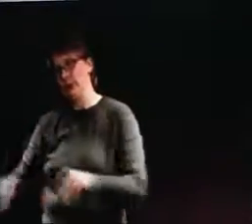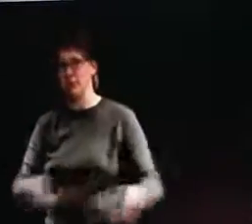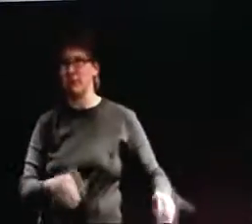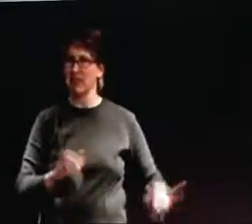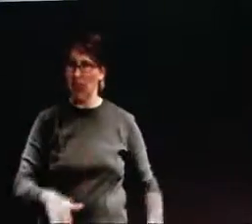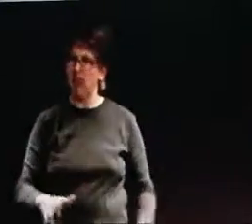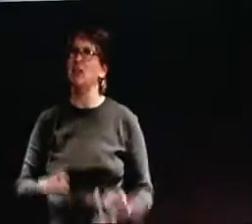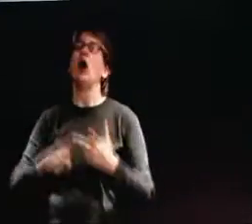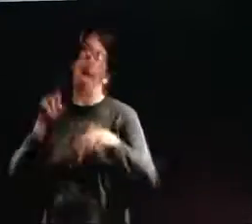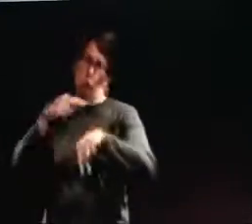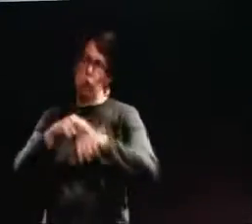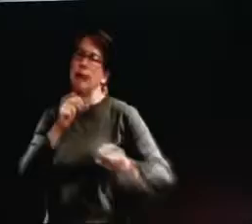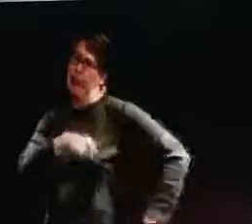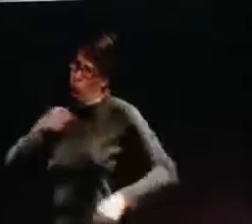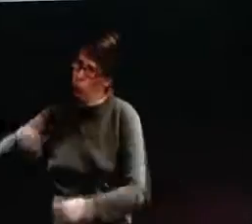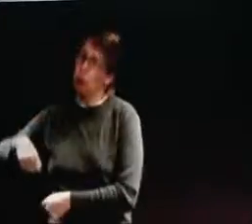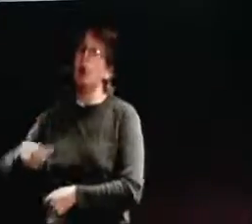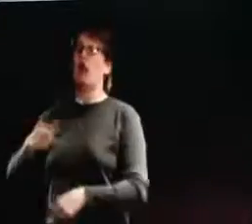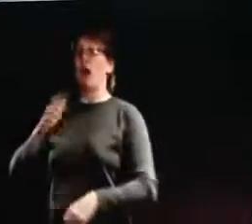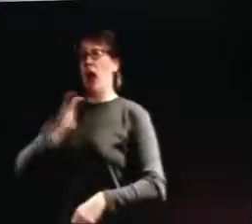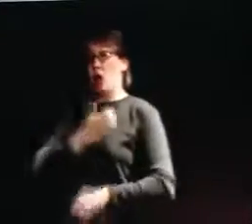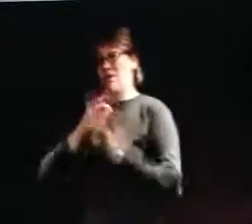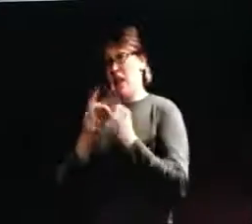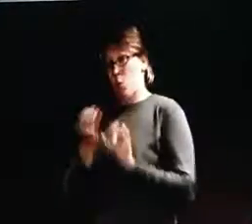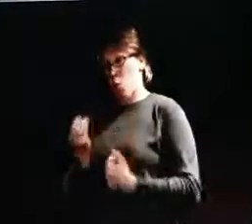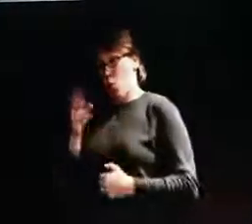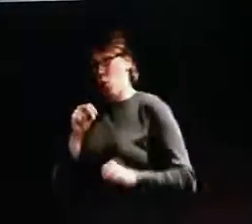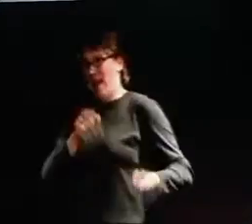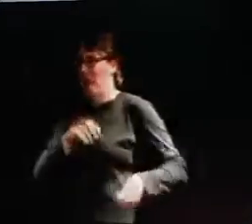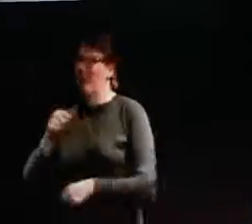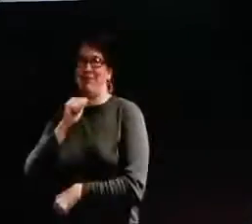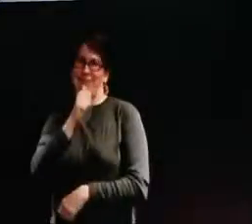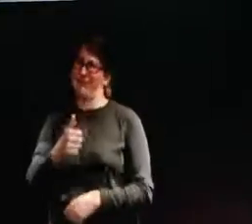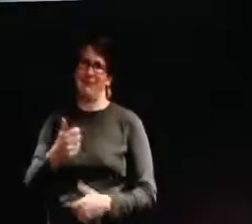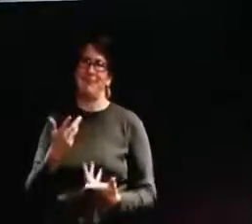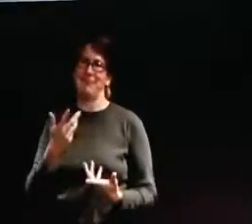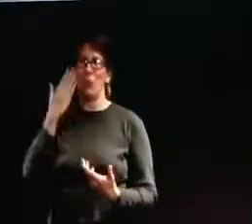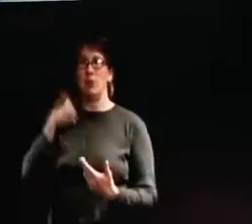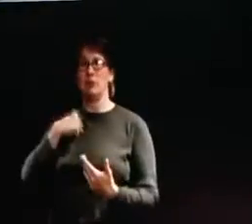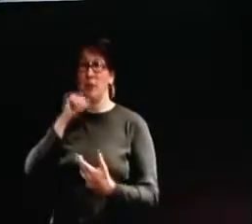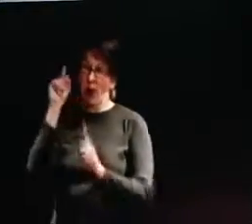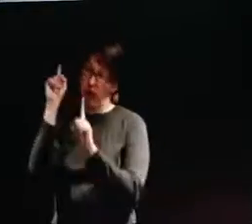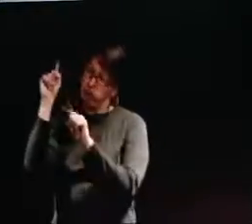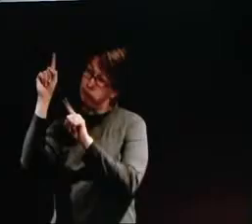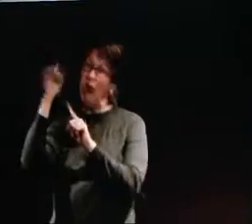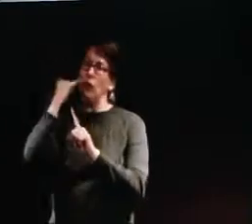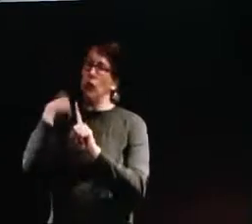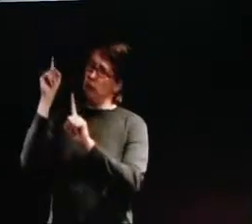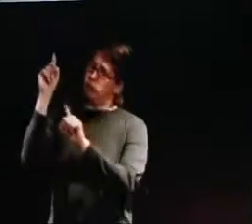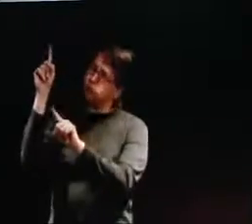the camping gear, a pack for our clothes, and another pack for our food. And then you have to think about the actual canoe